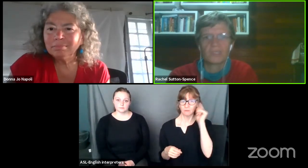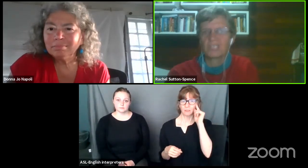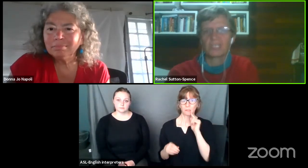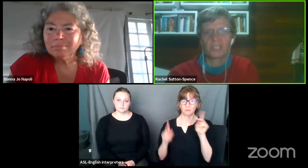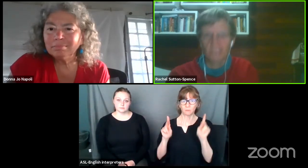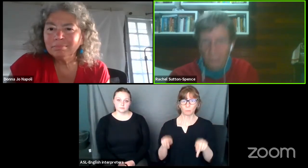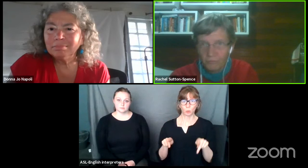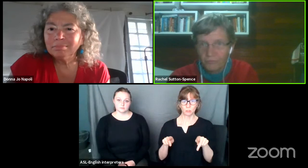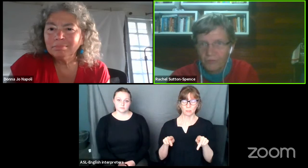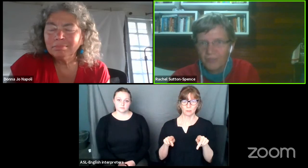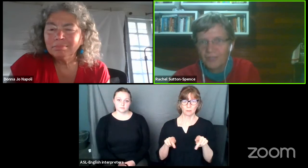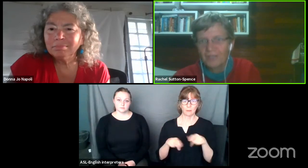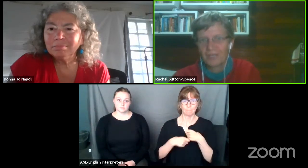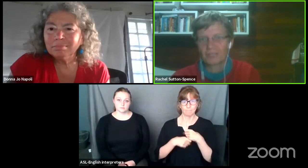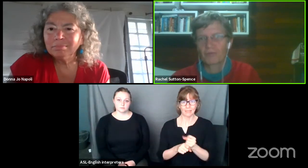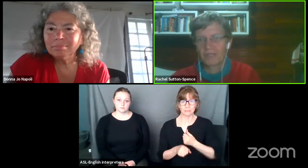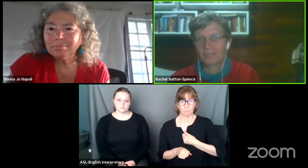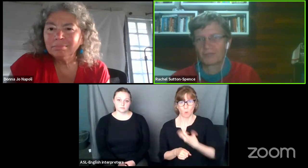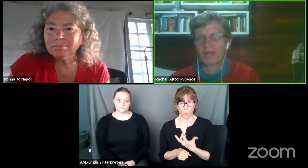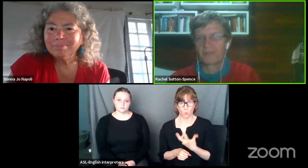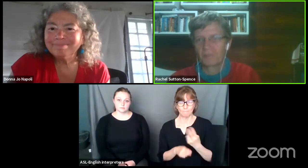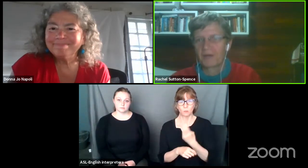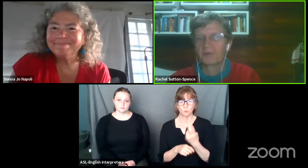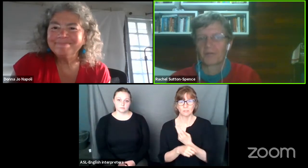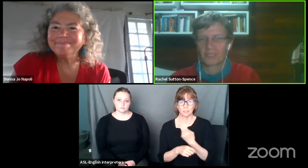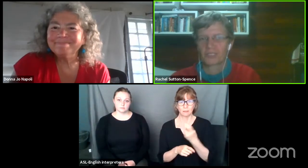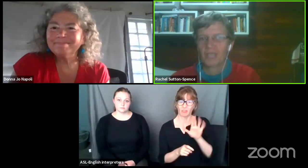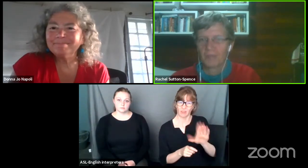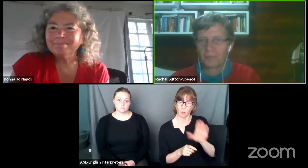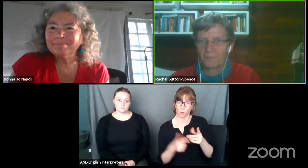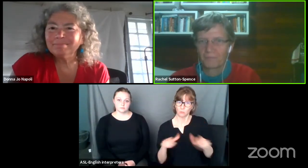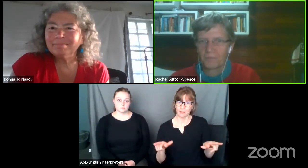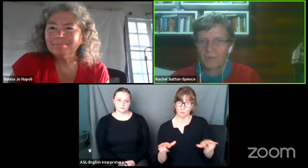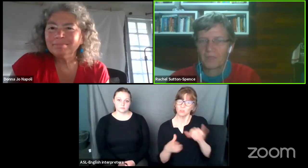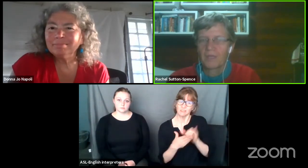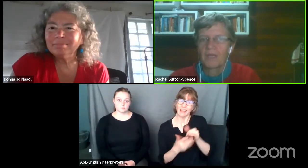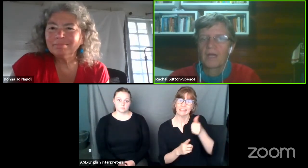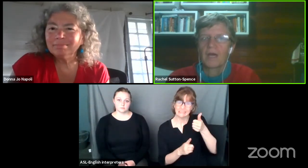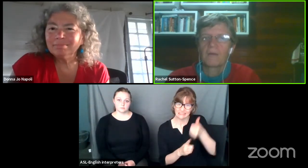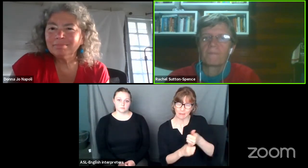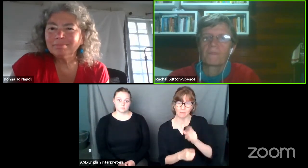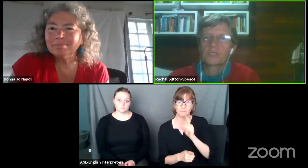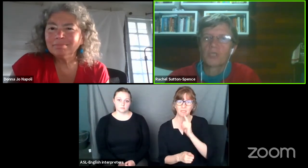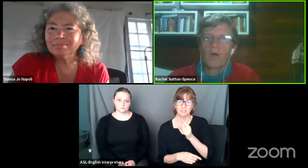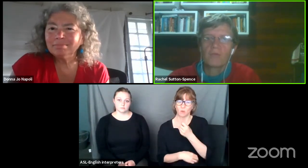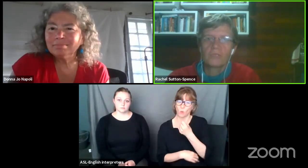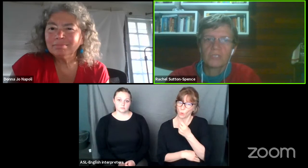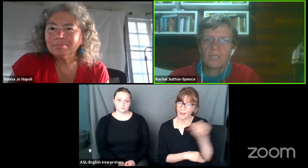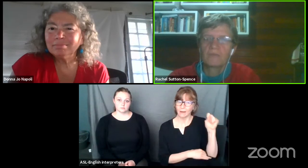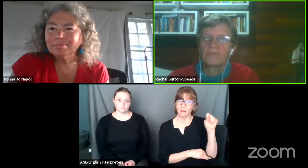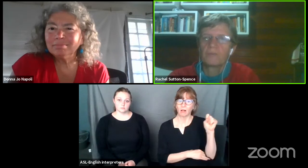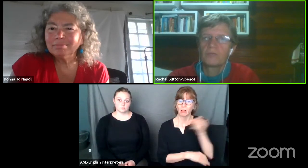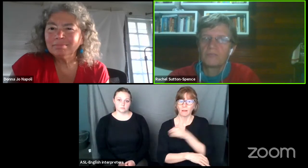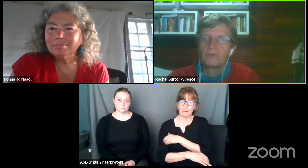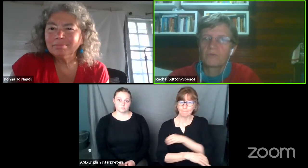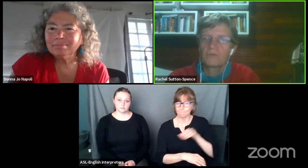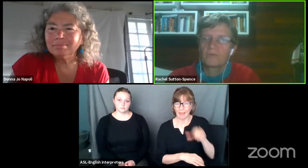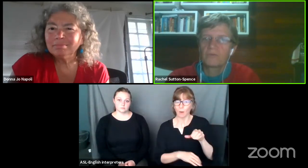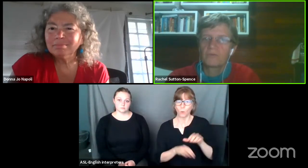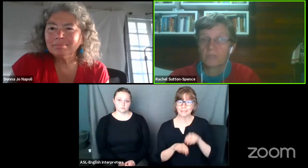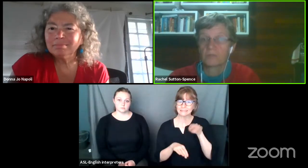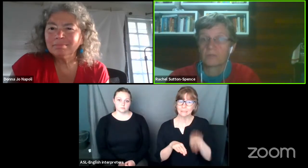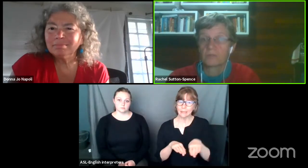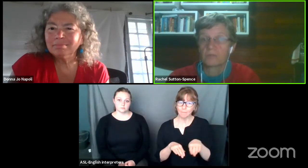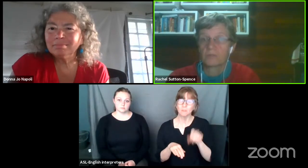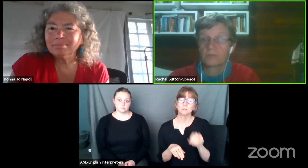language, that in itself is a radical and empowering step. So I would say that from the point of view of